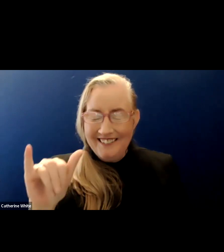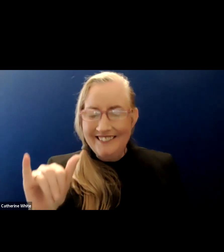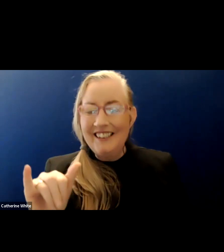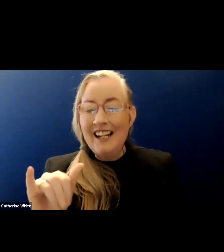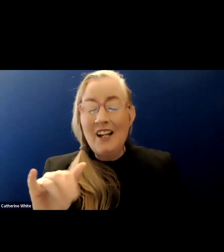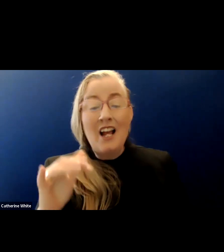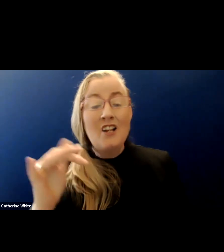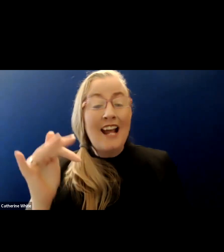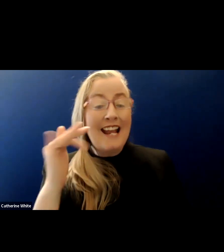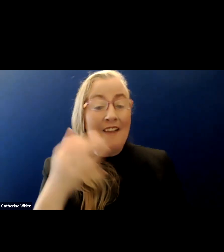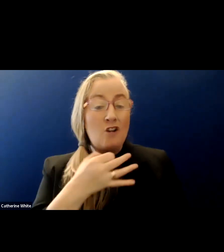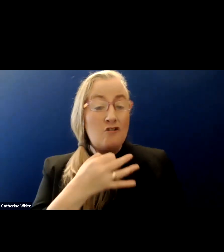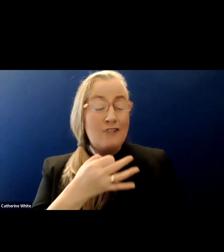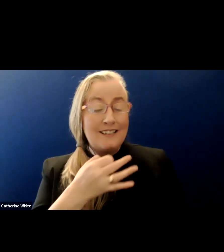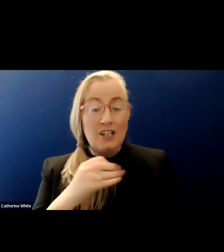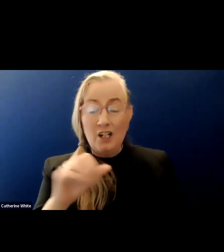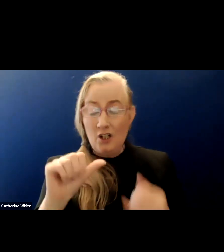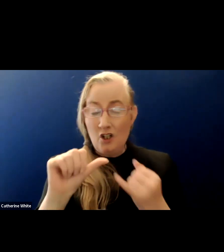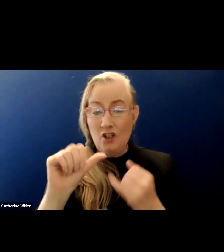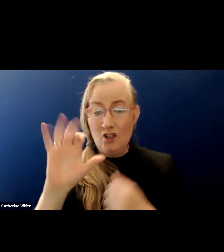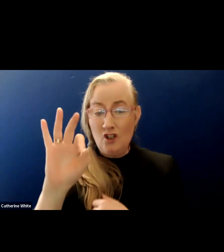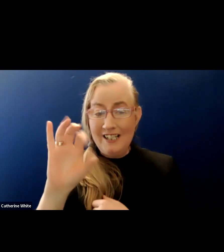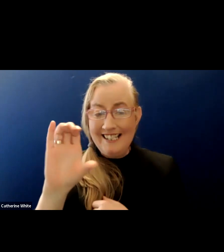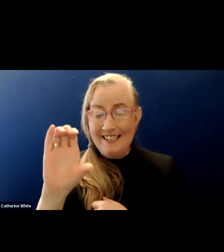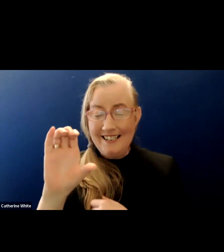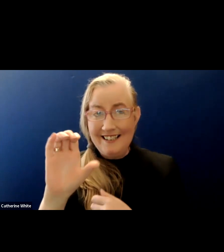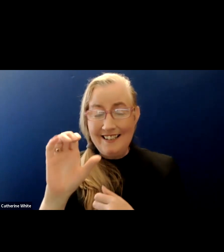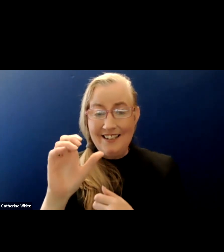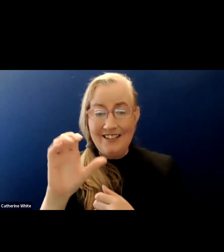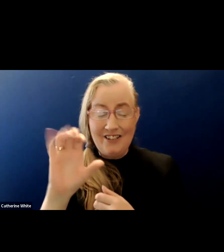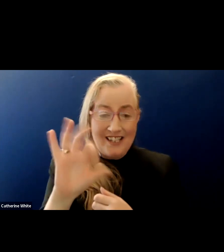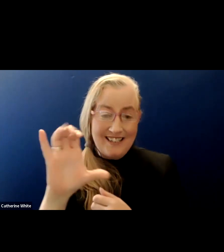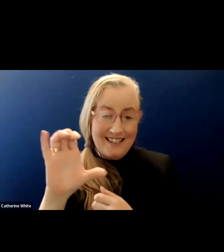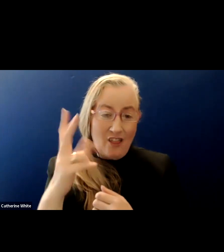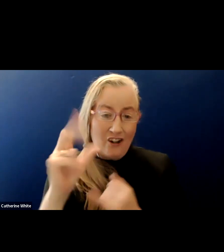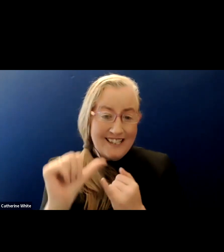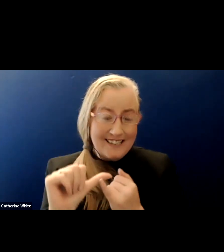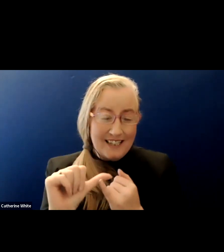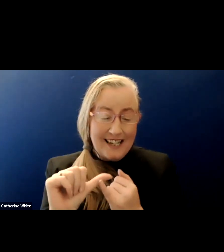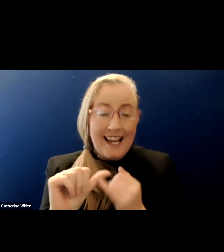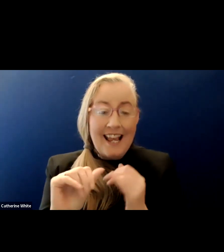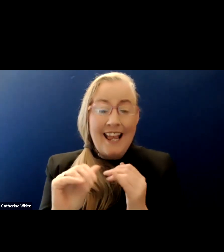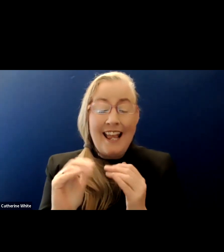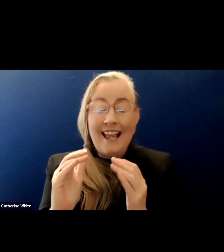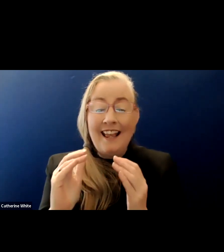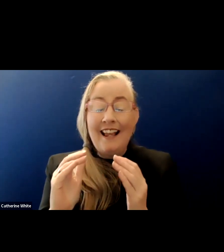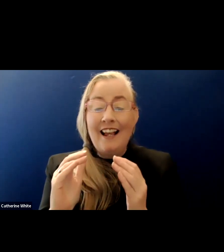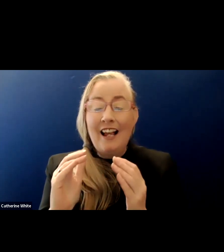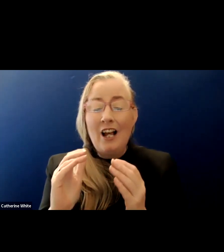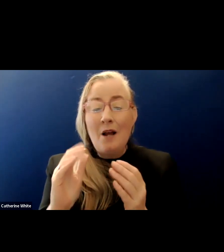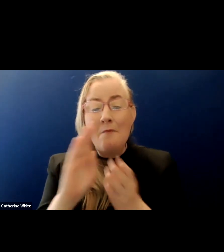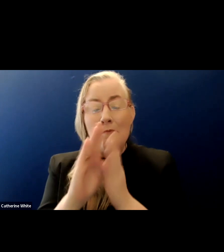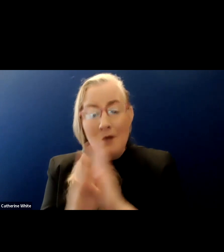If there's a risk that GC36 blurs the limits of individual responsibility and will result